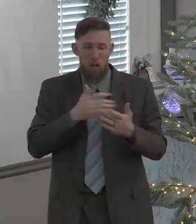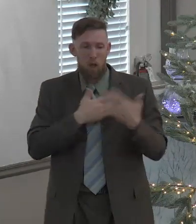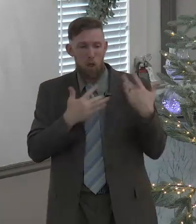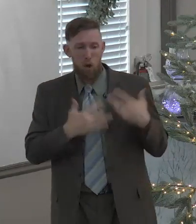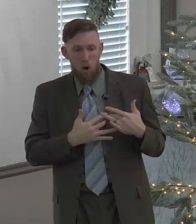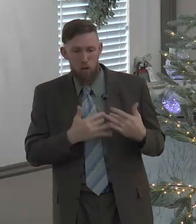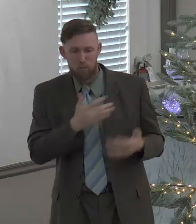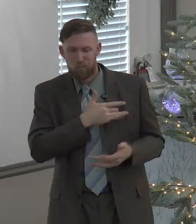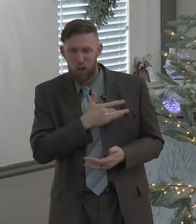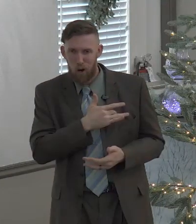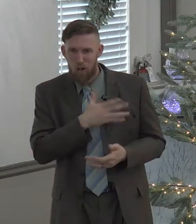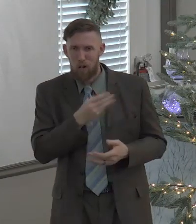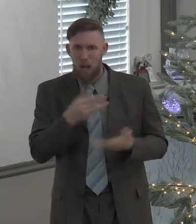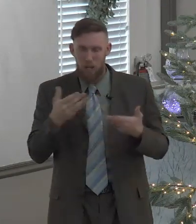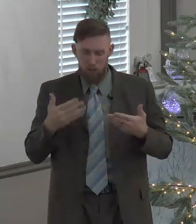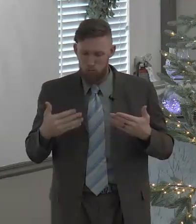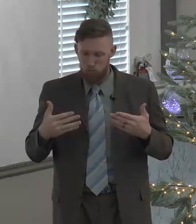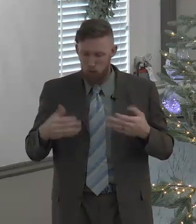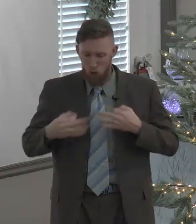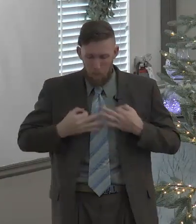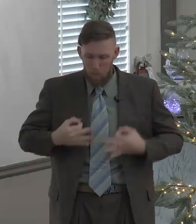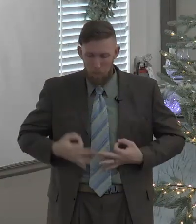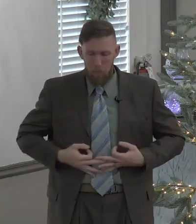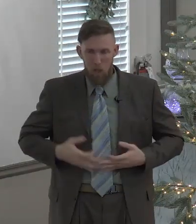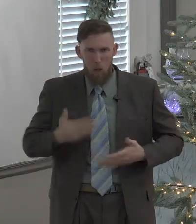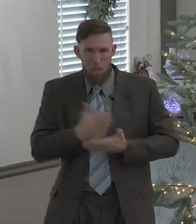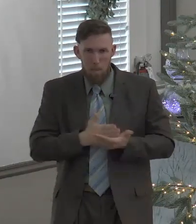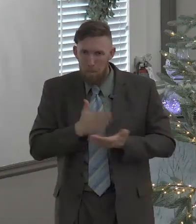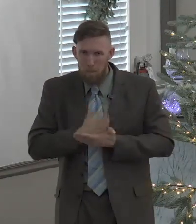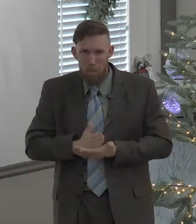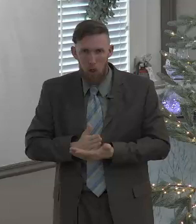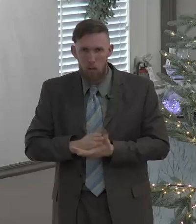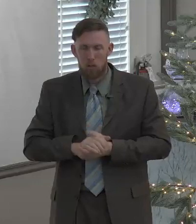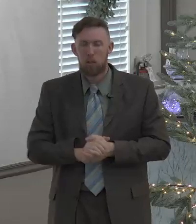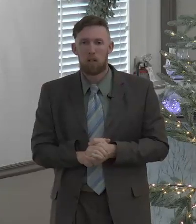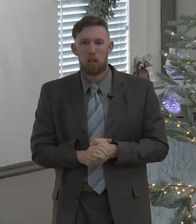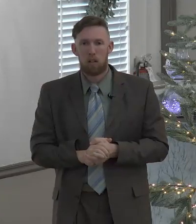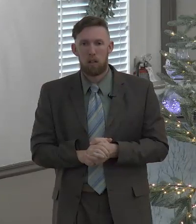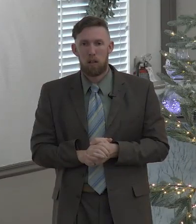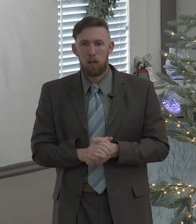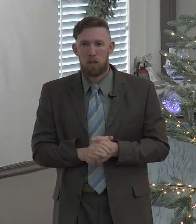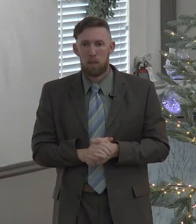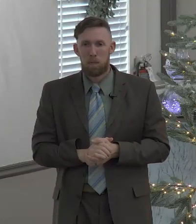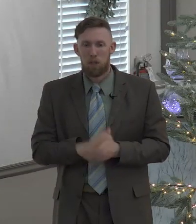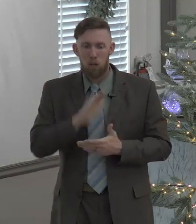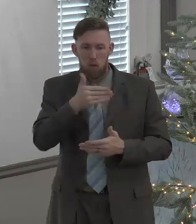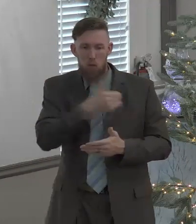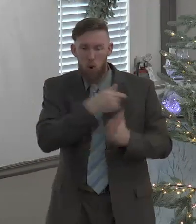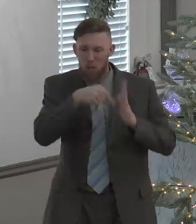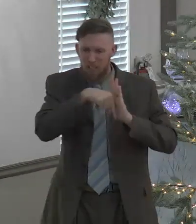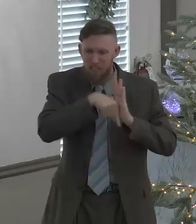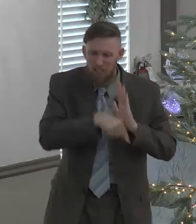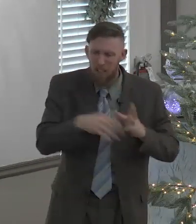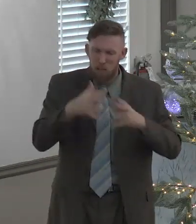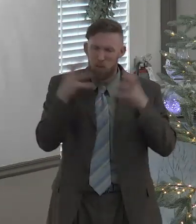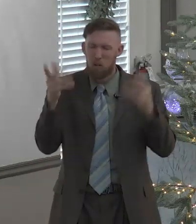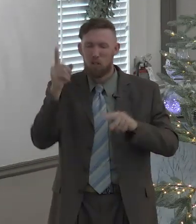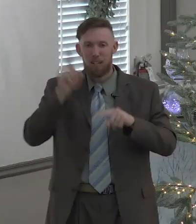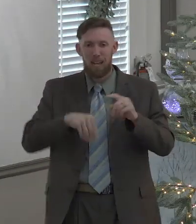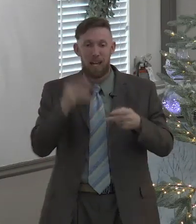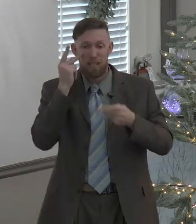You see, that's too deep for us human beings. And will forever be too